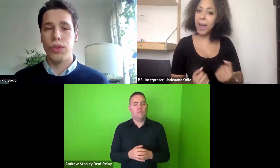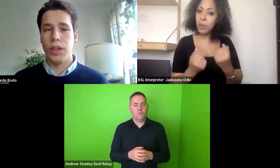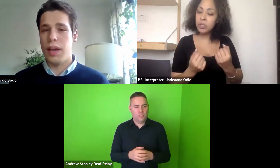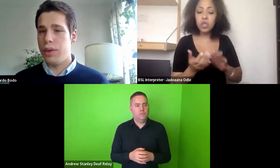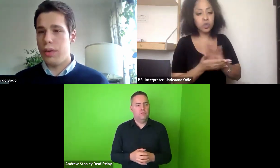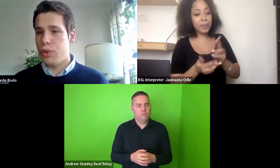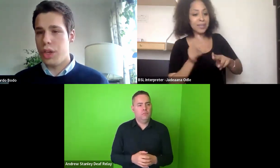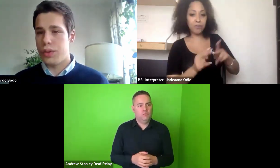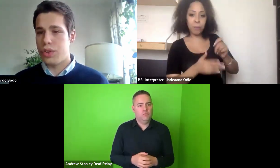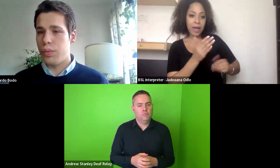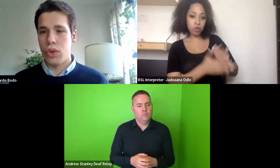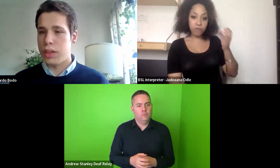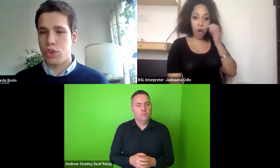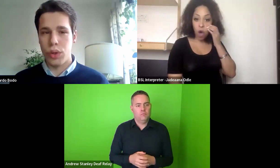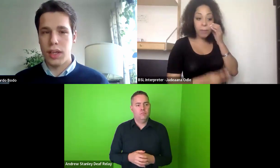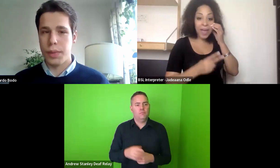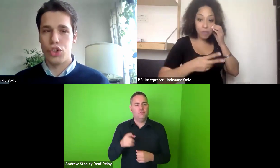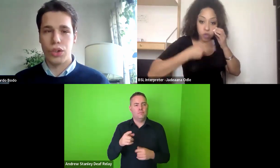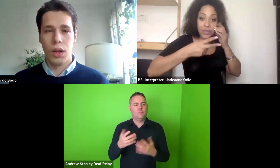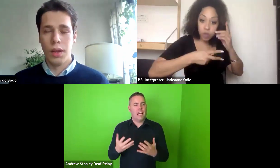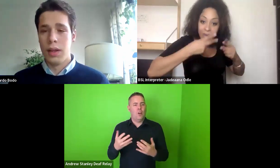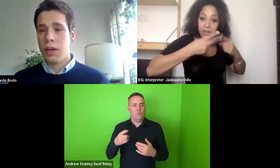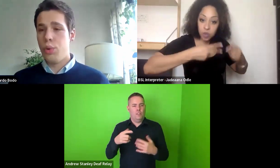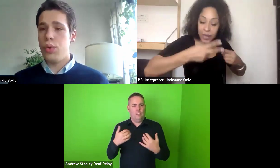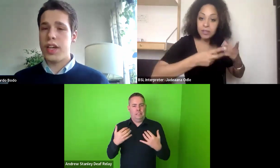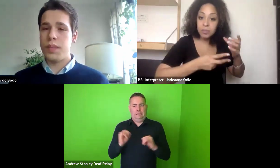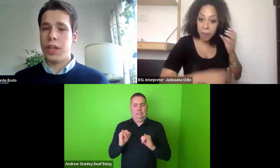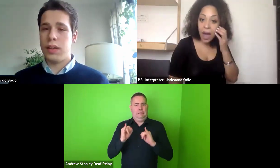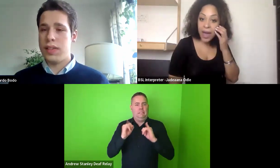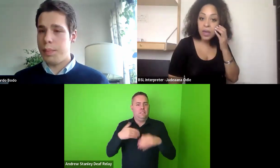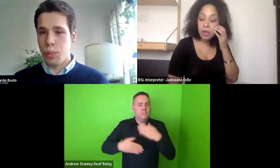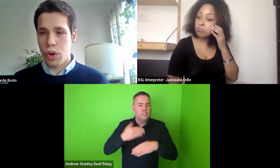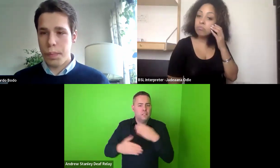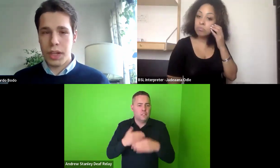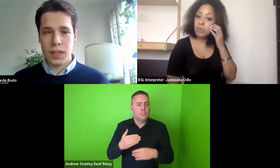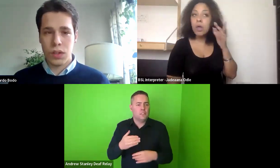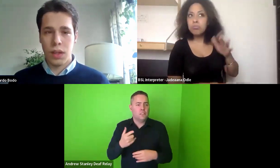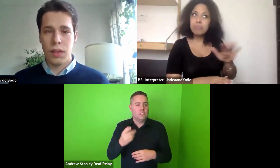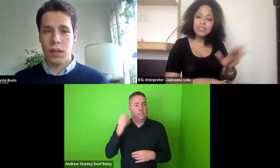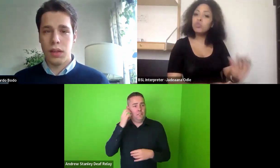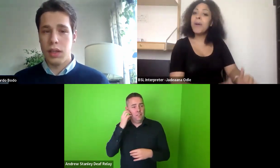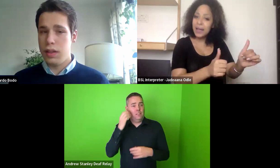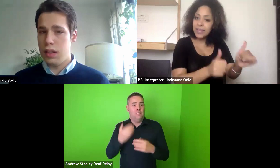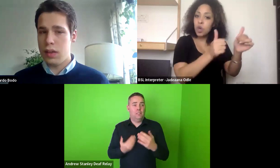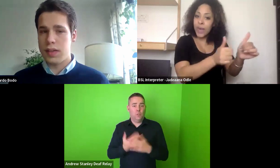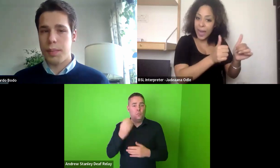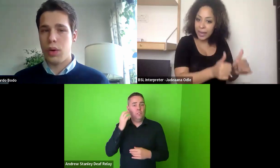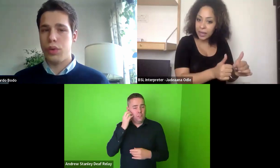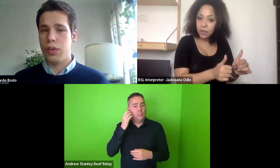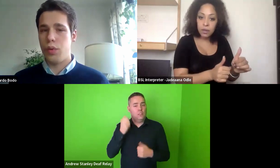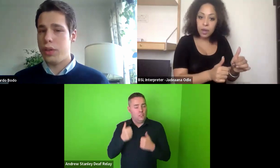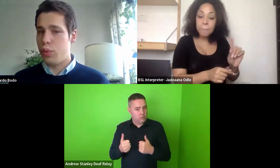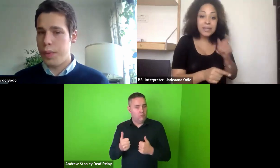a new phone every few years, you don't actually gain much. Reuse aspect is a bit more complex, and indeed